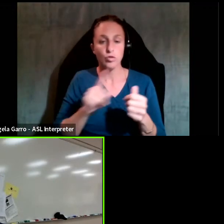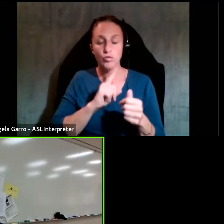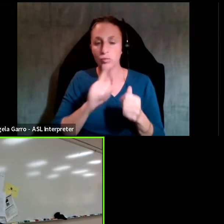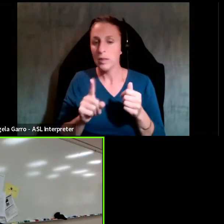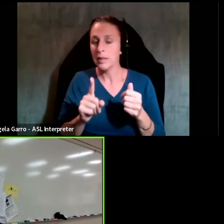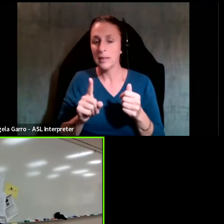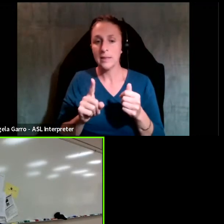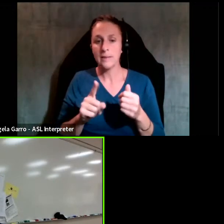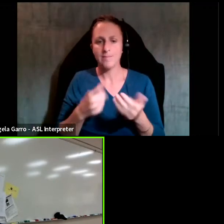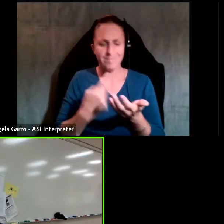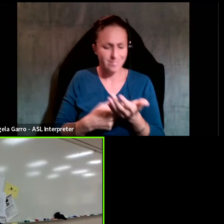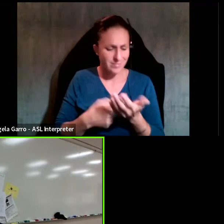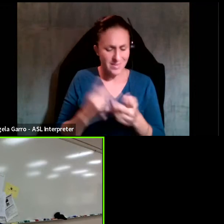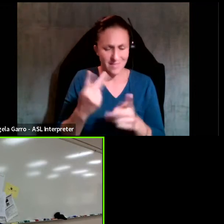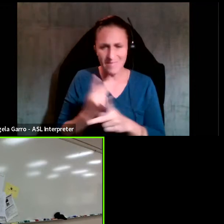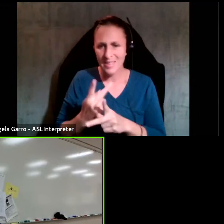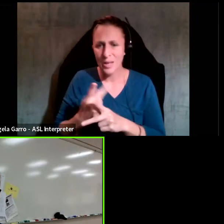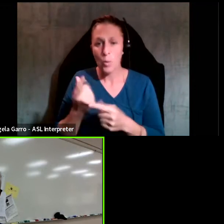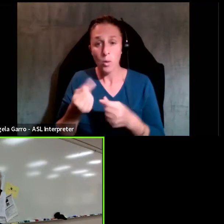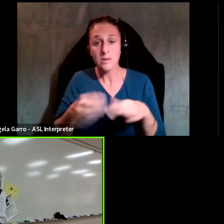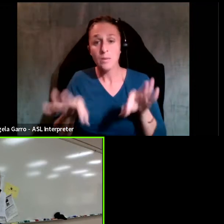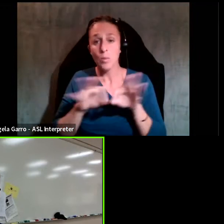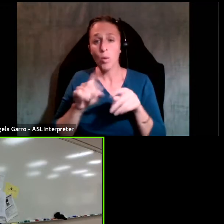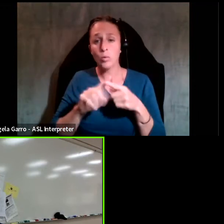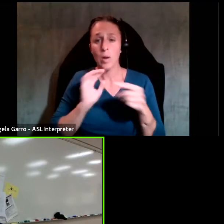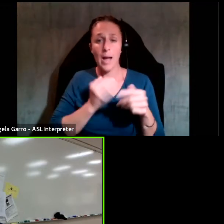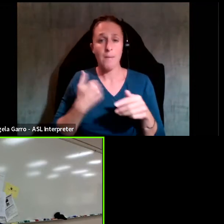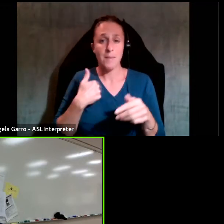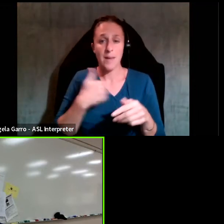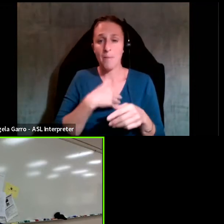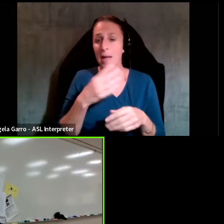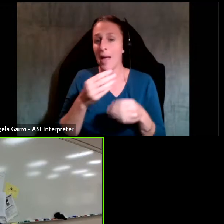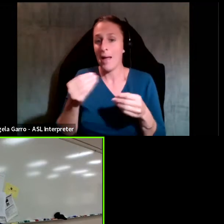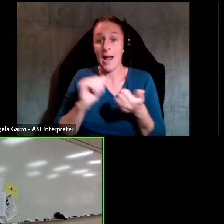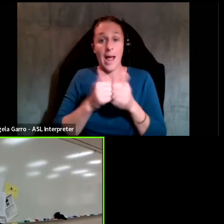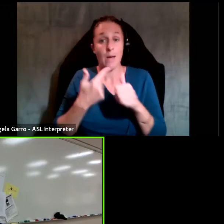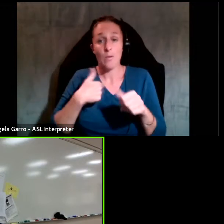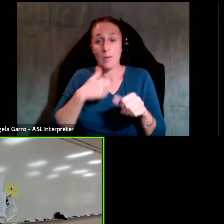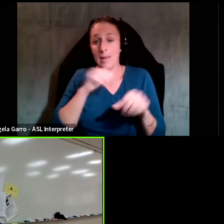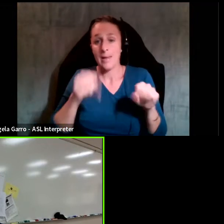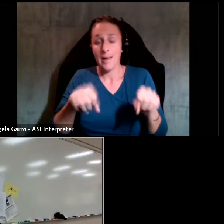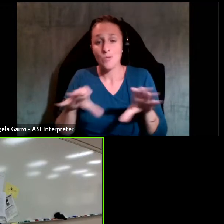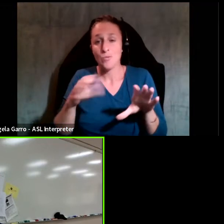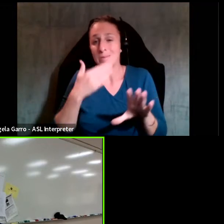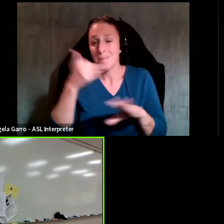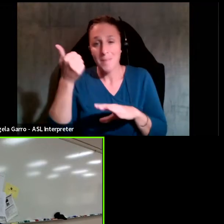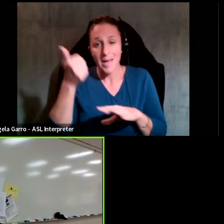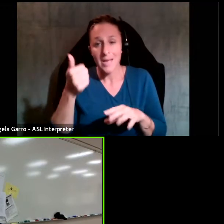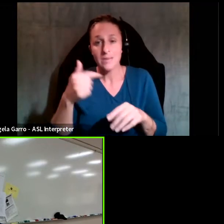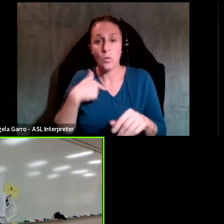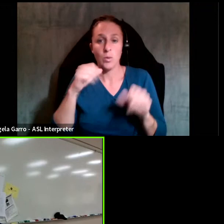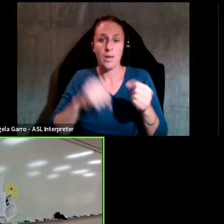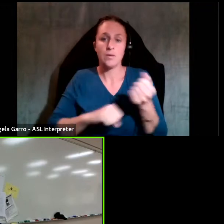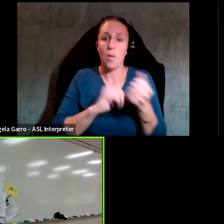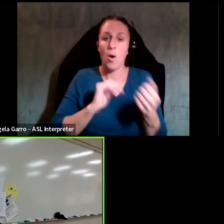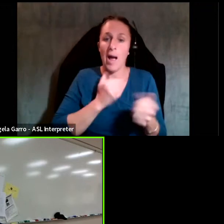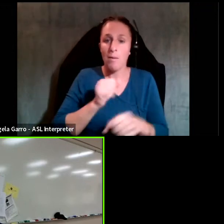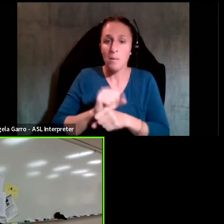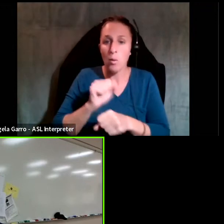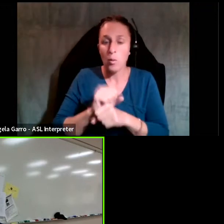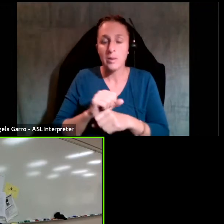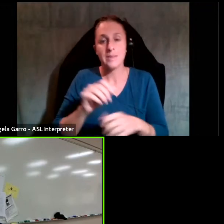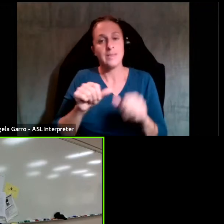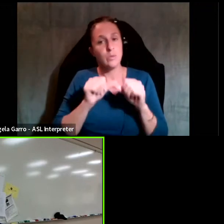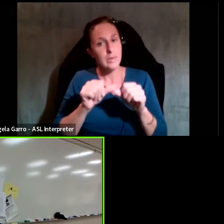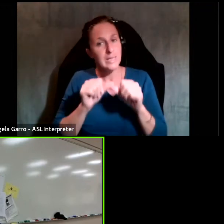on what's important to our members and how we can do the best to support our employees and continue to provide